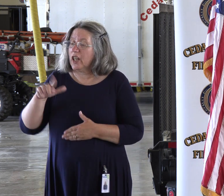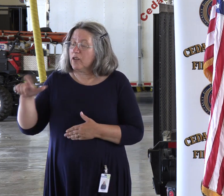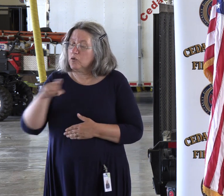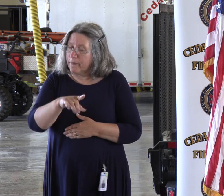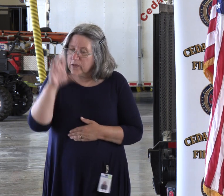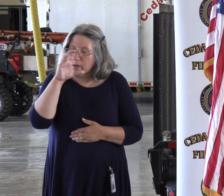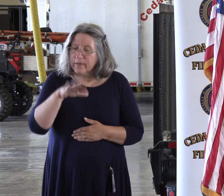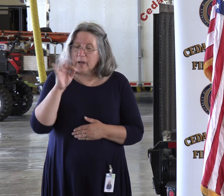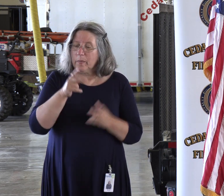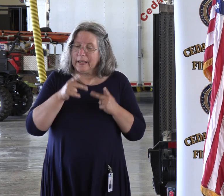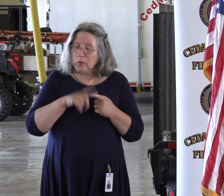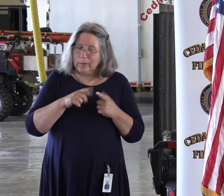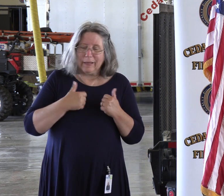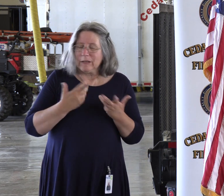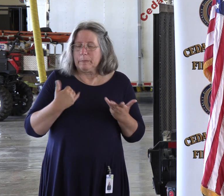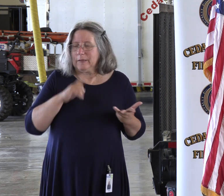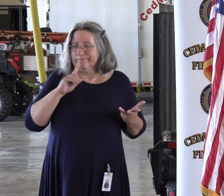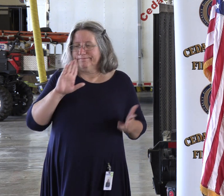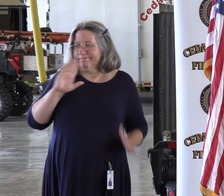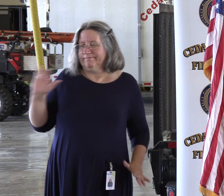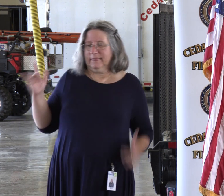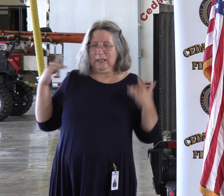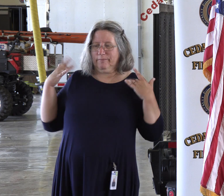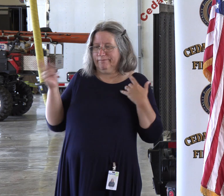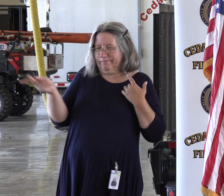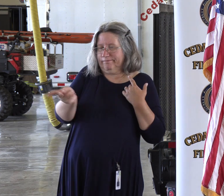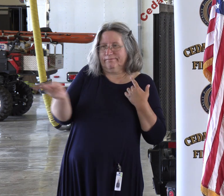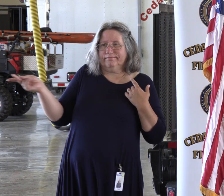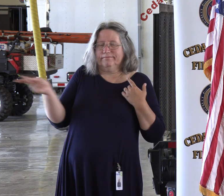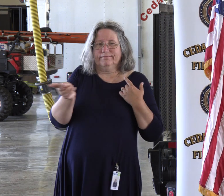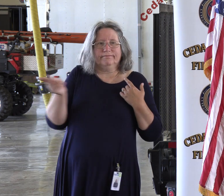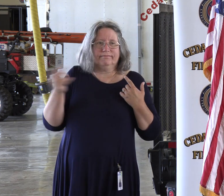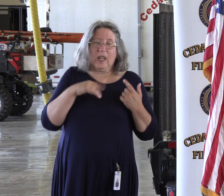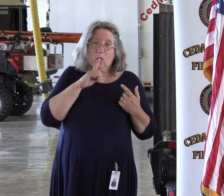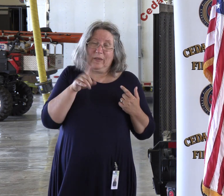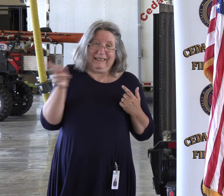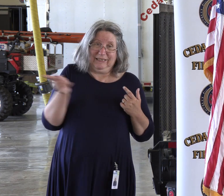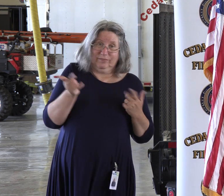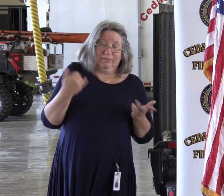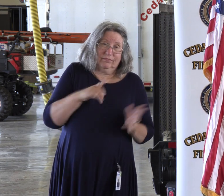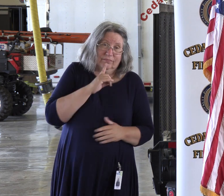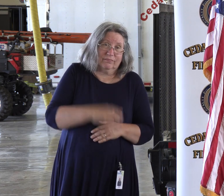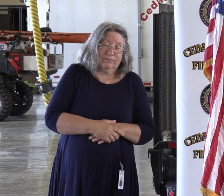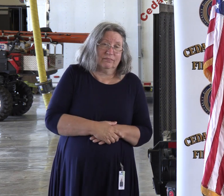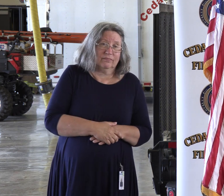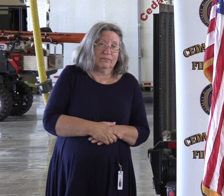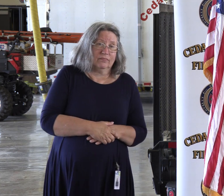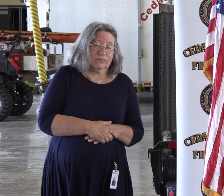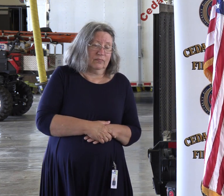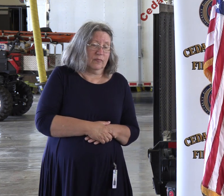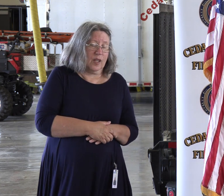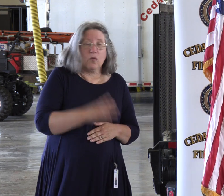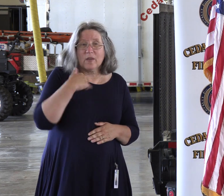That is really between them, and unfortunately, but that is really upon them to find those